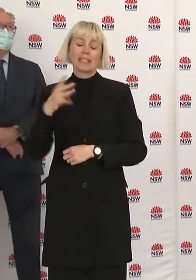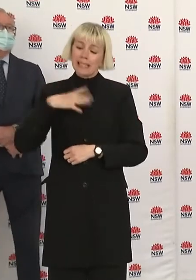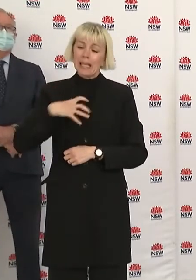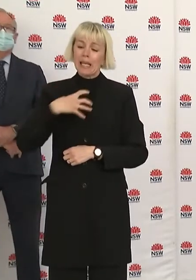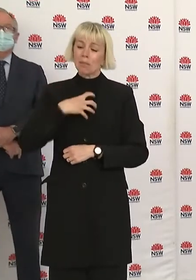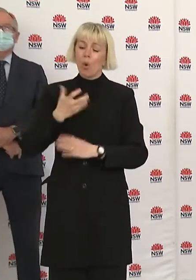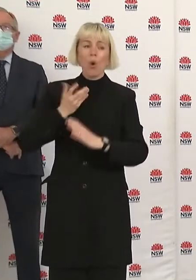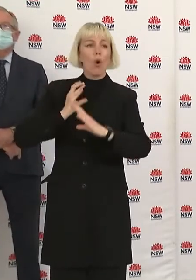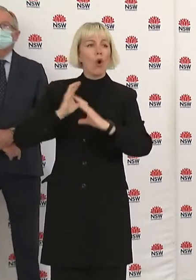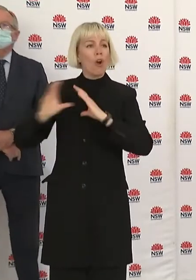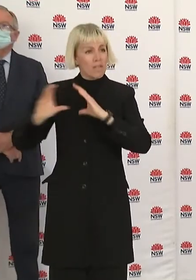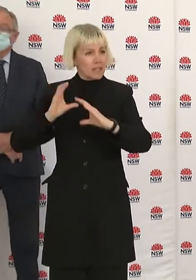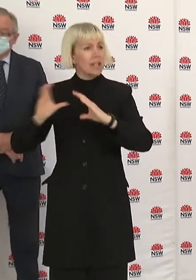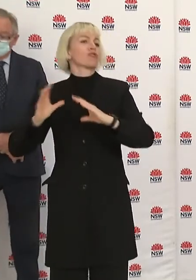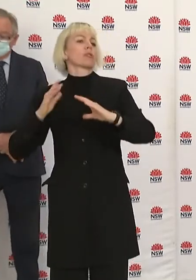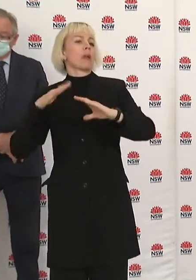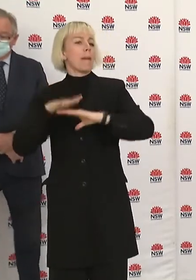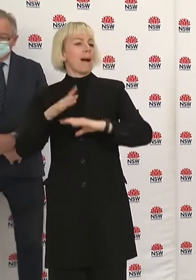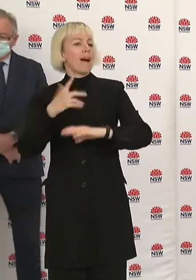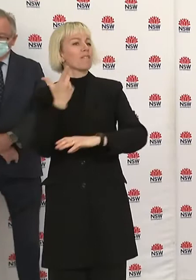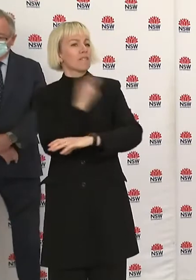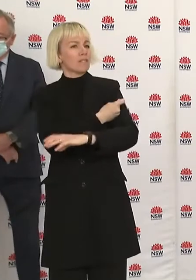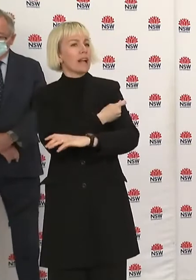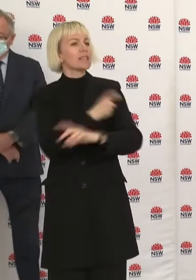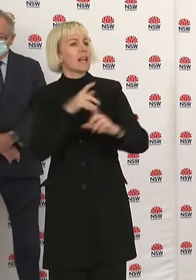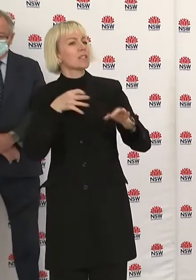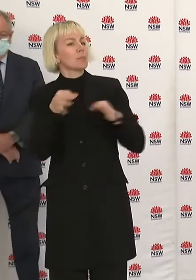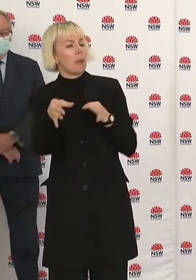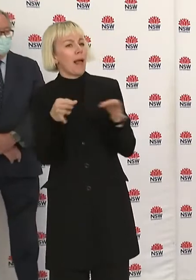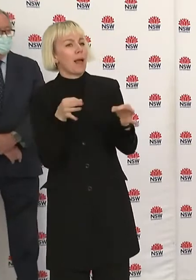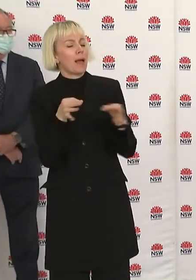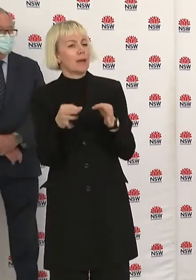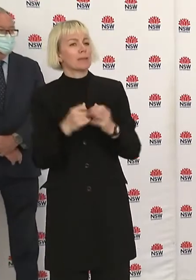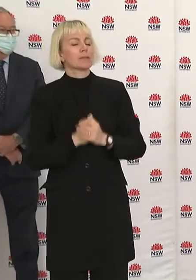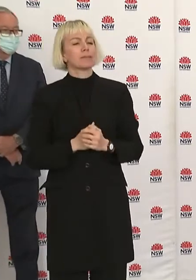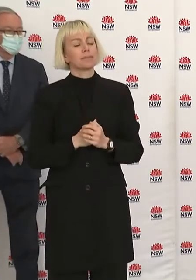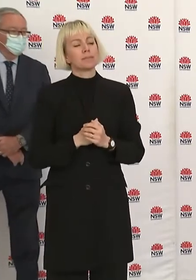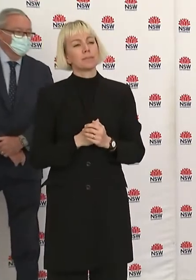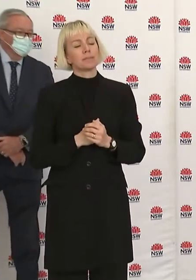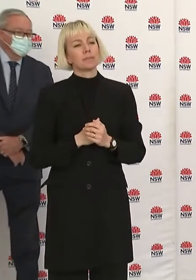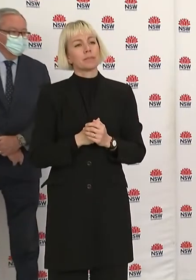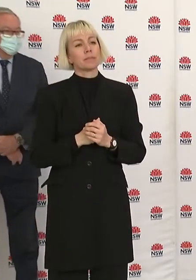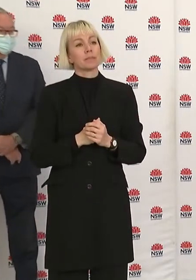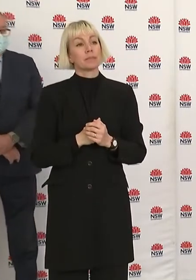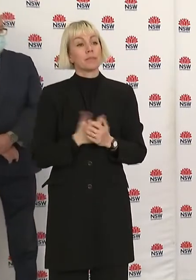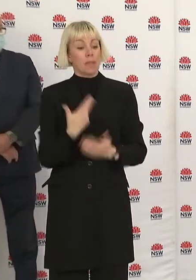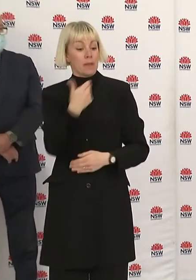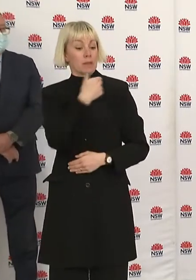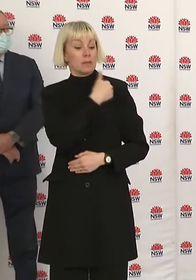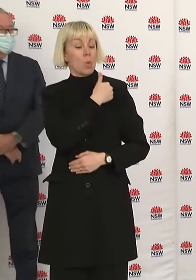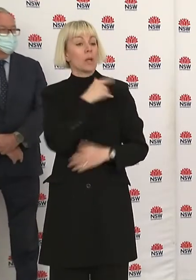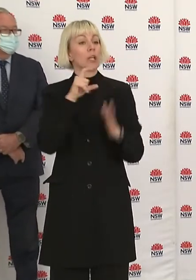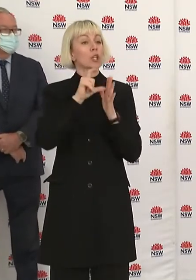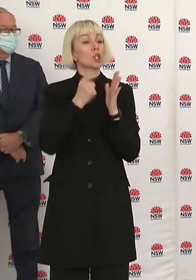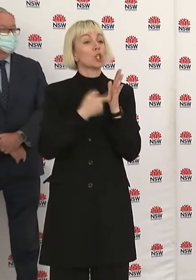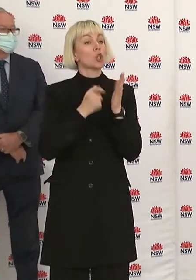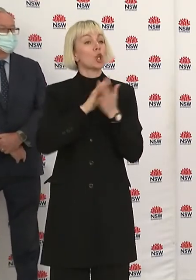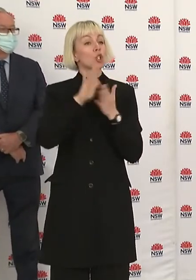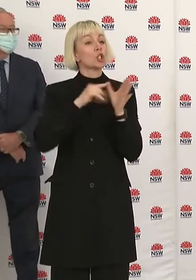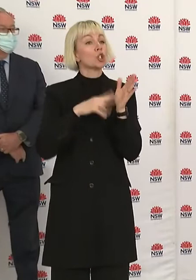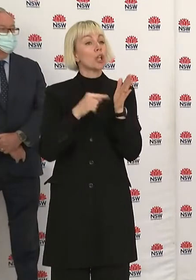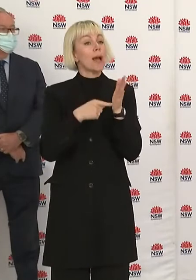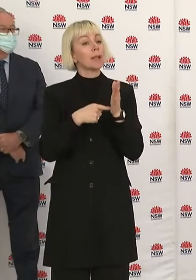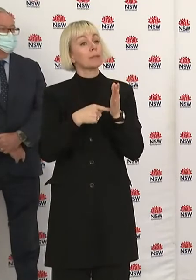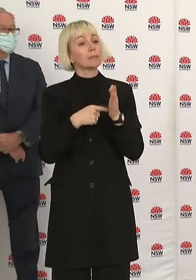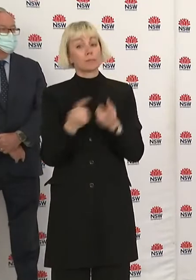conversations about the national vaccination strategy. That has been apparent. But what the advice we received from Dr. Chant this morning was that